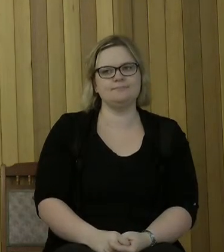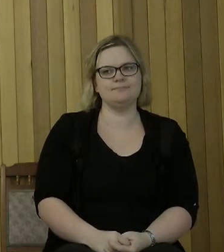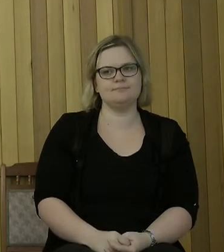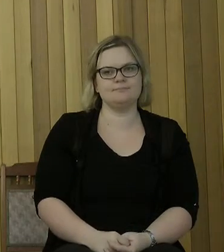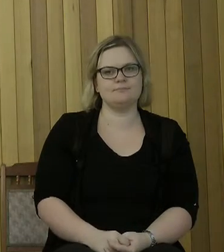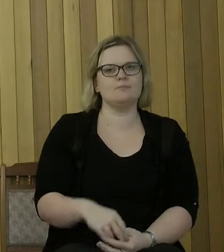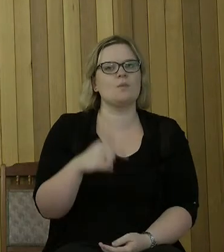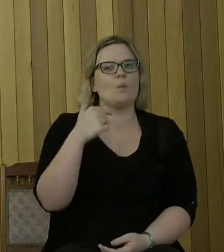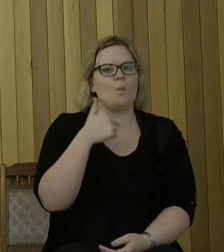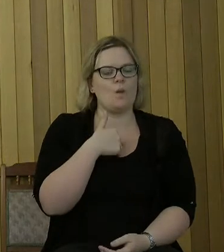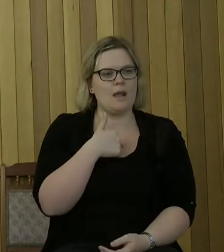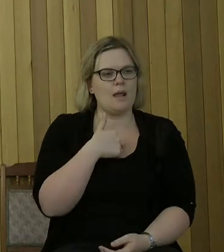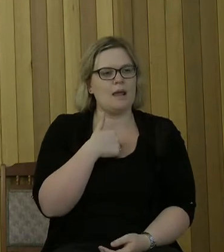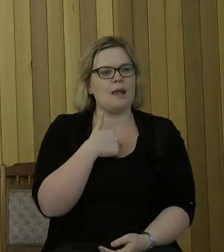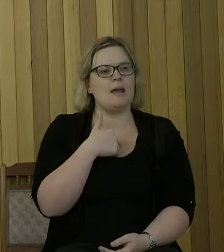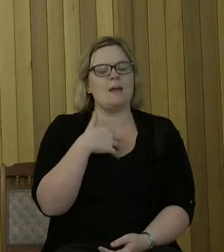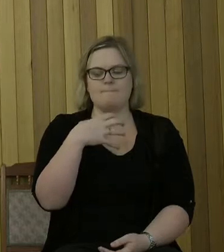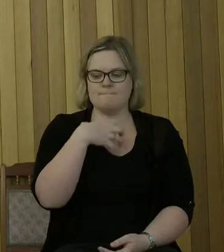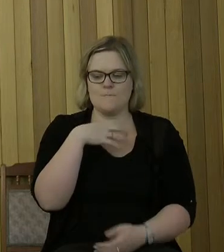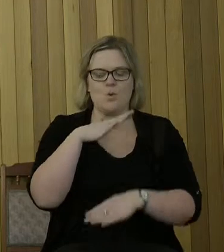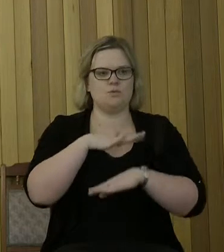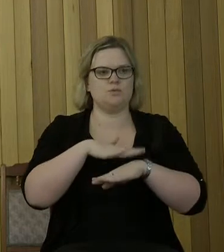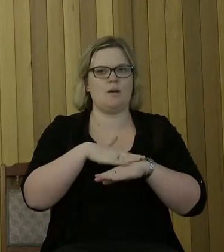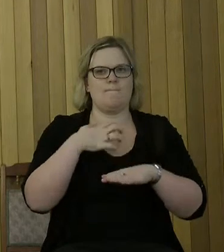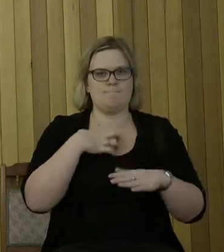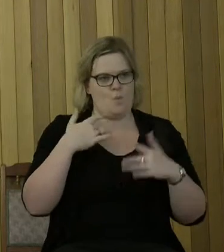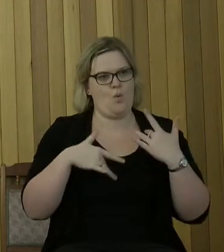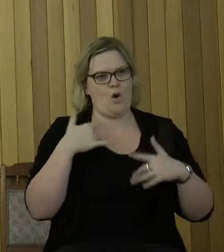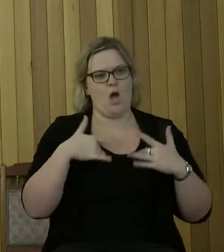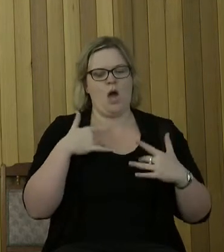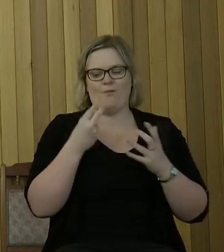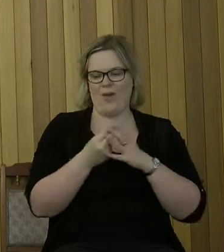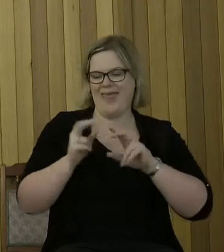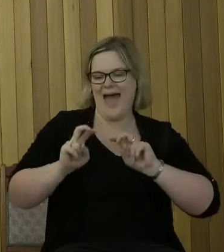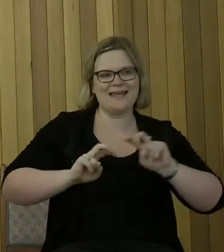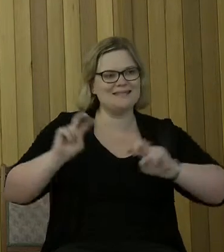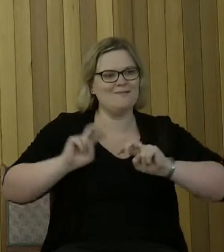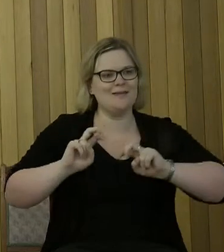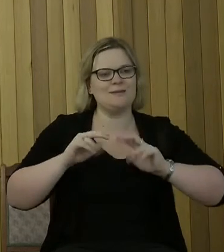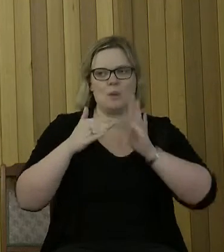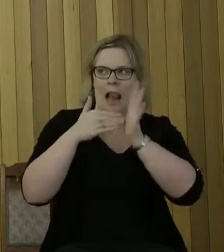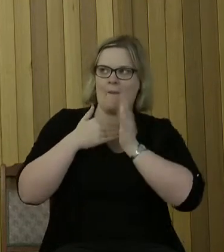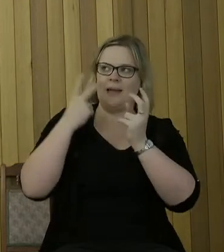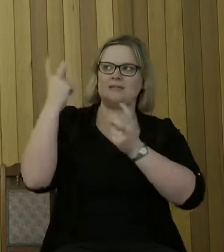We need to devote more of our lives to activities where we can find God.